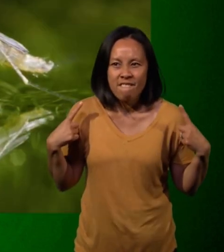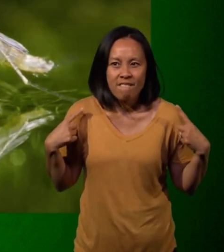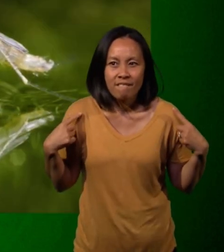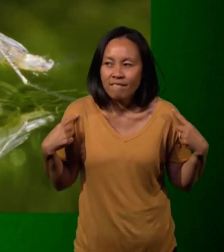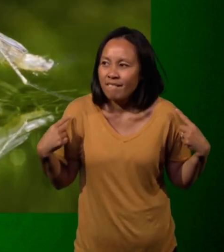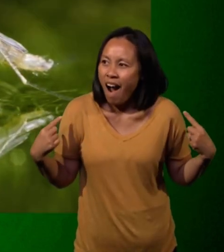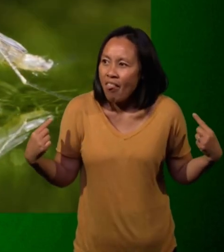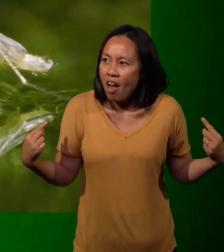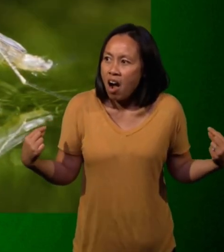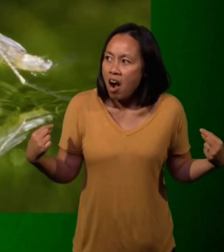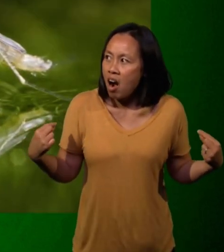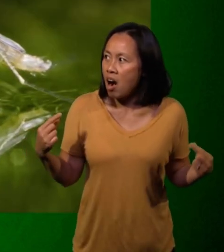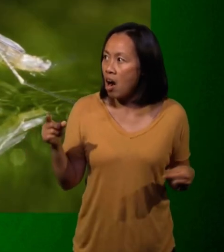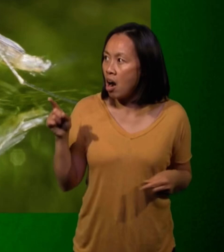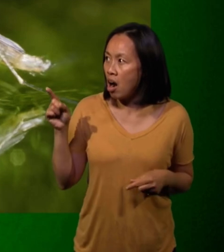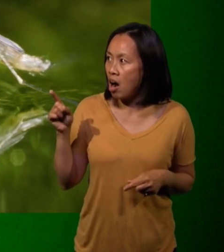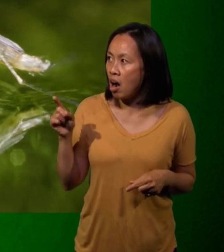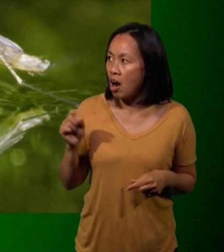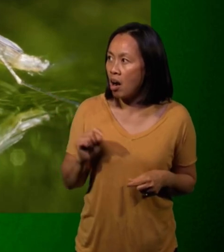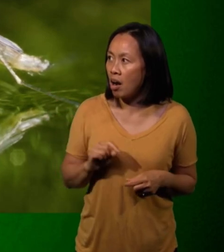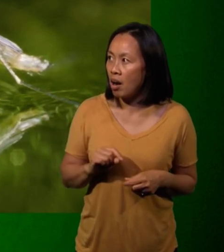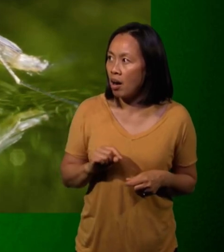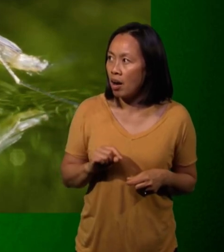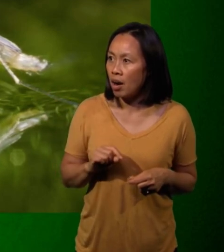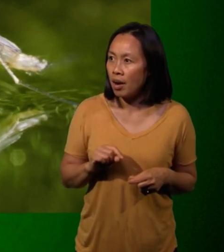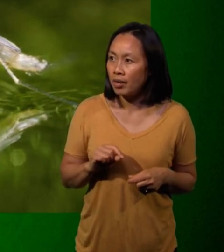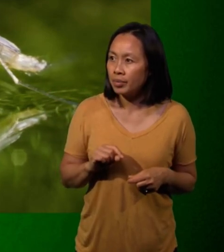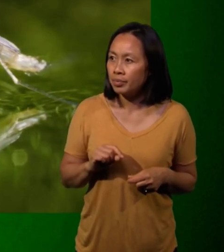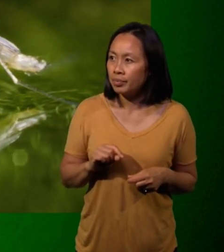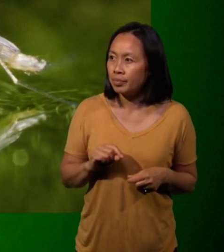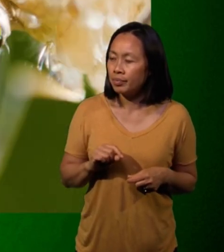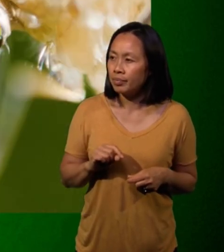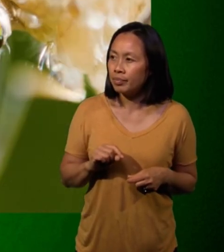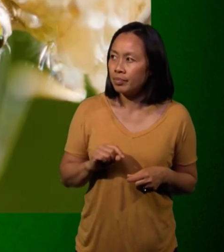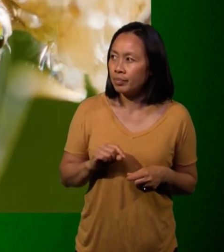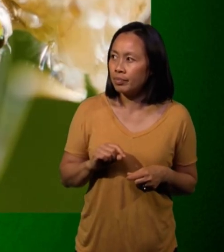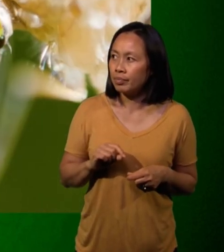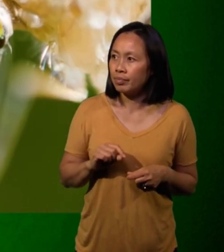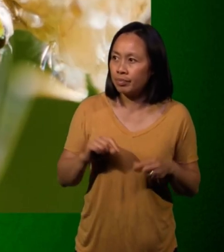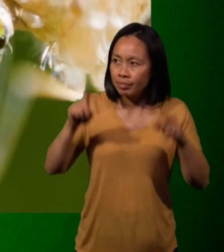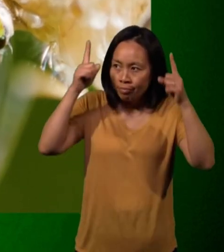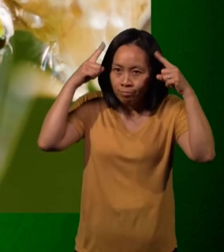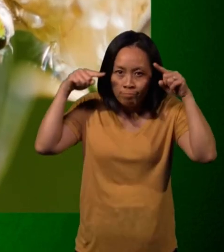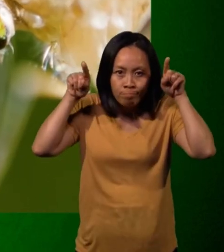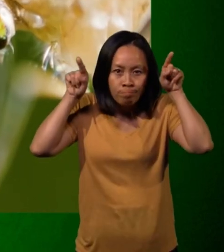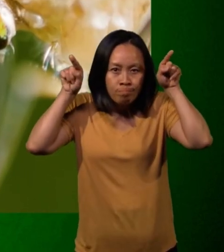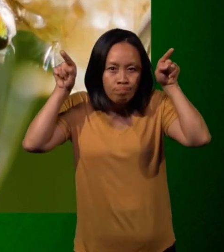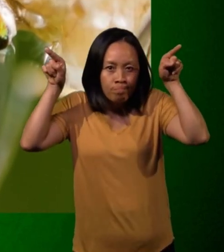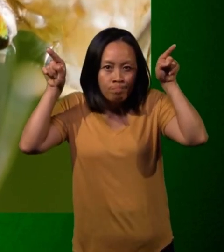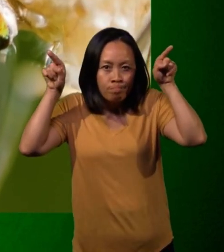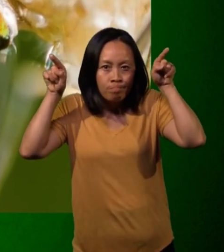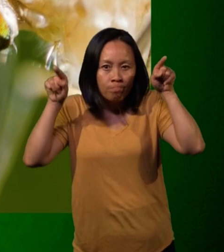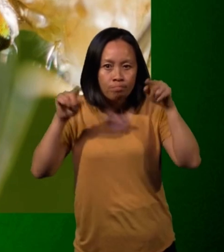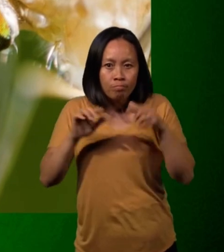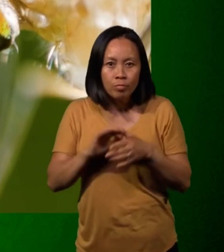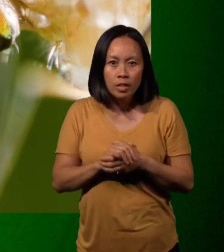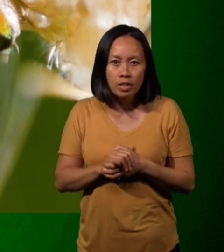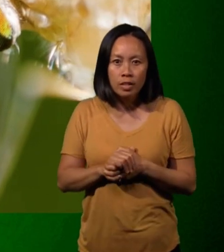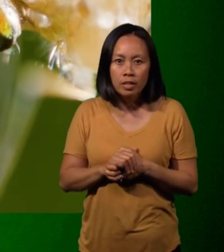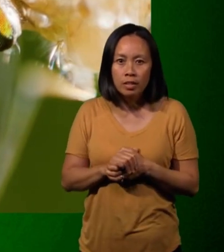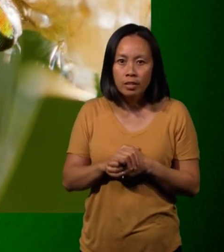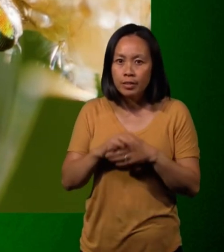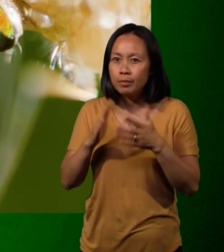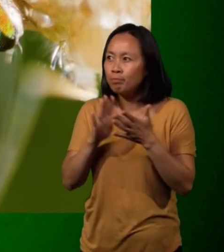The males come complete with a pair of feathered antennae, which will assist them when it comes to finding a